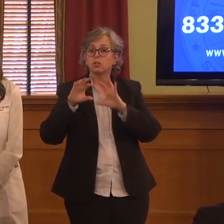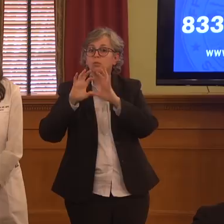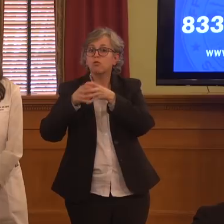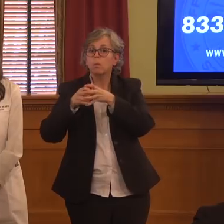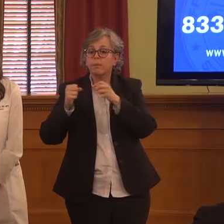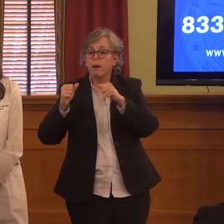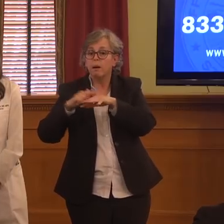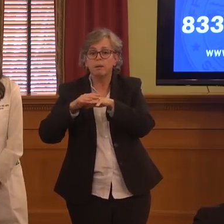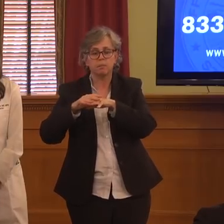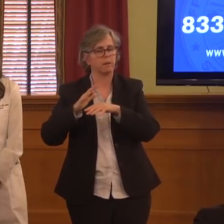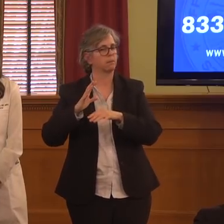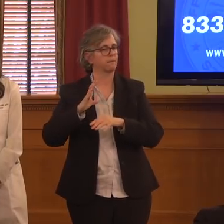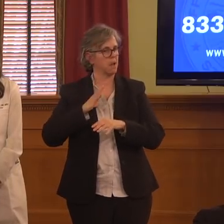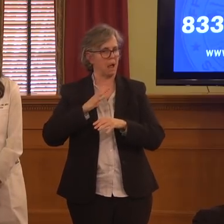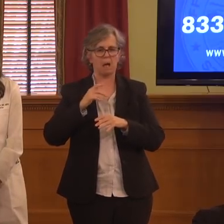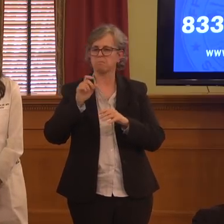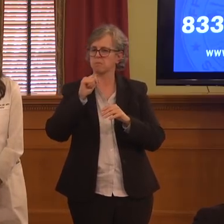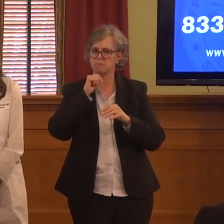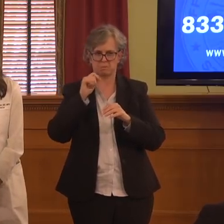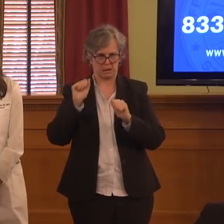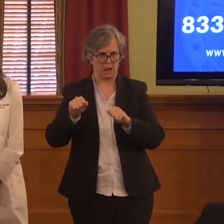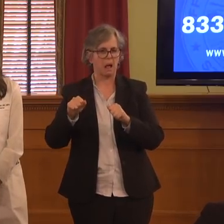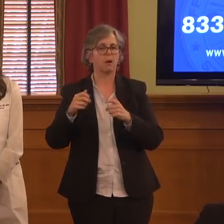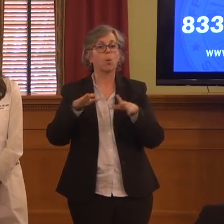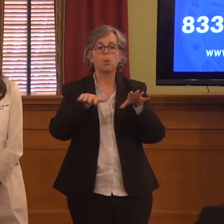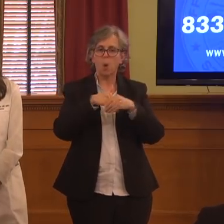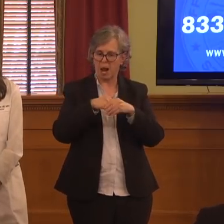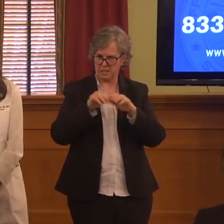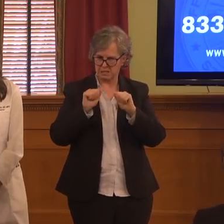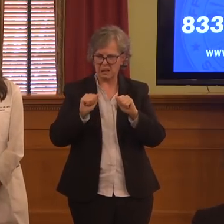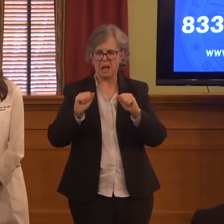Amendment protected speech, weddings, or funerals.